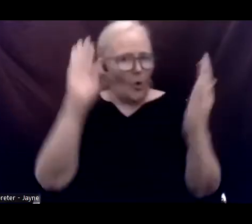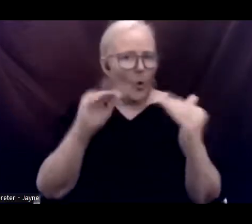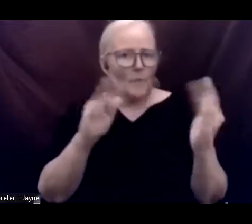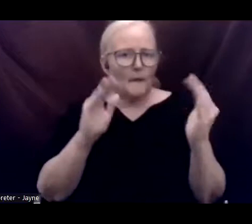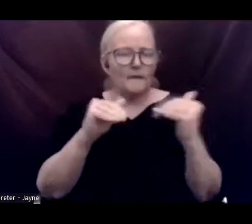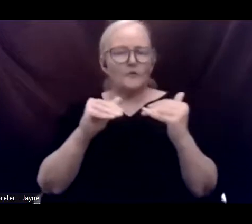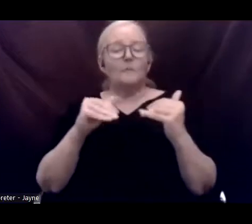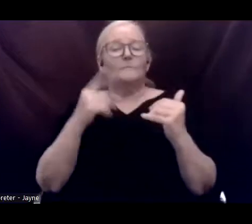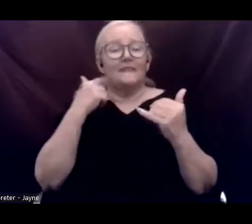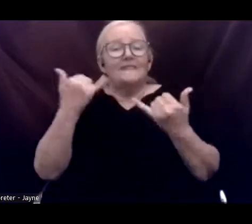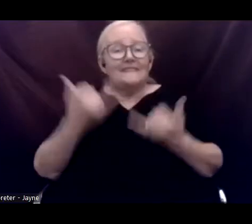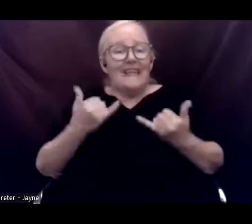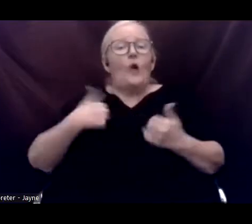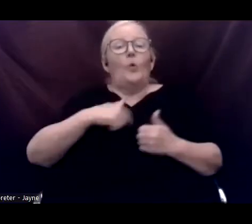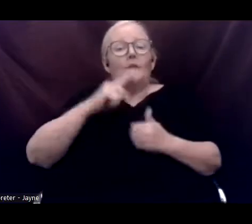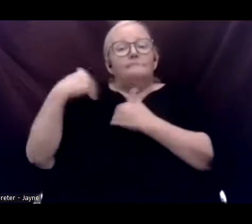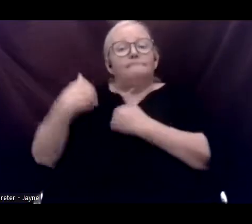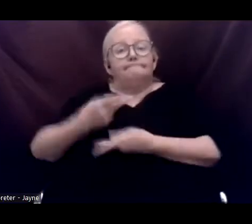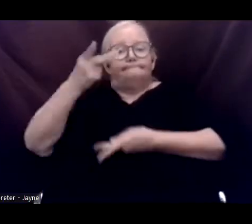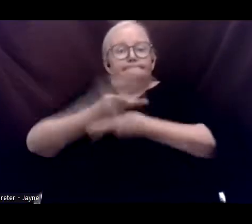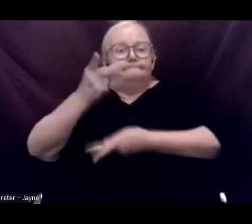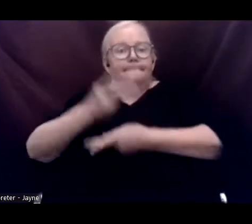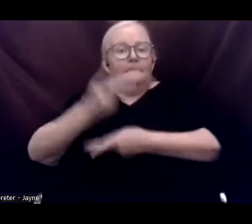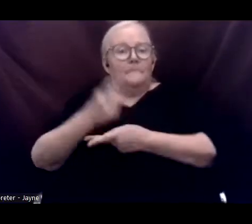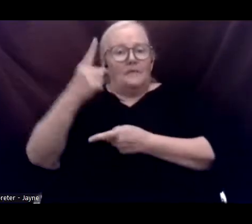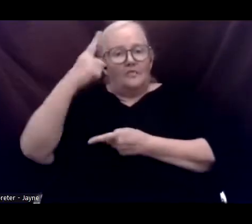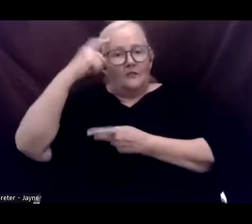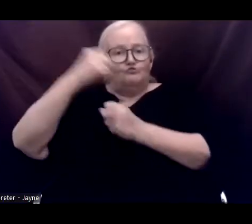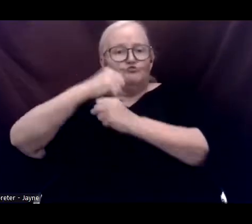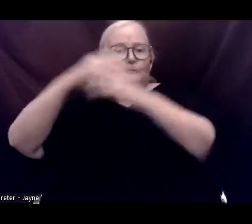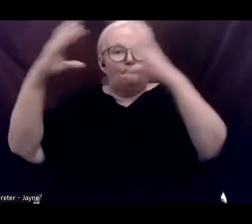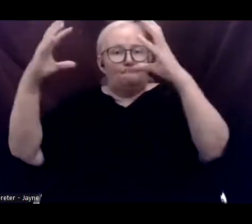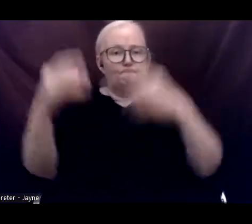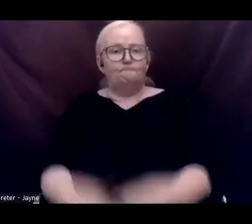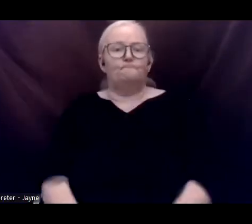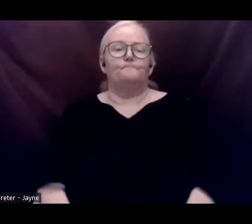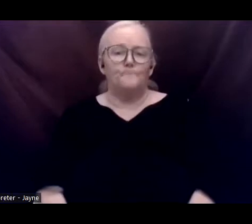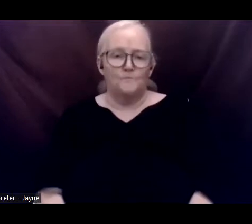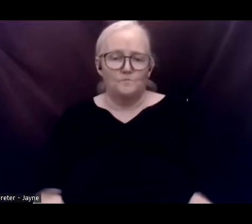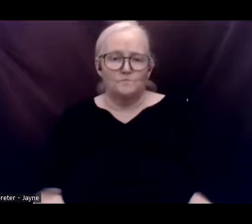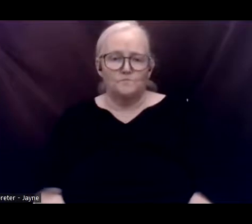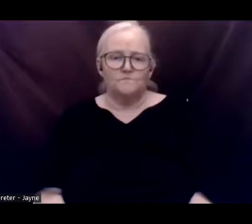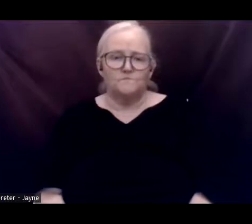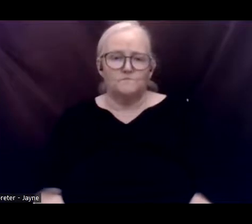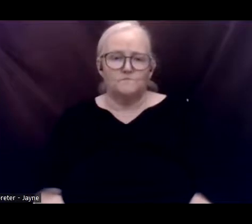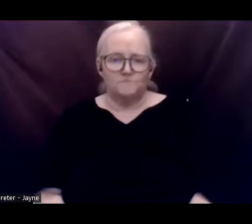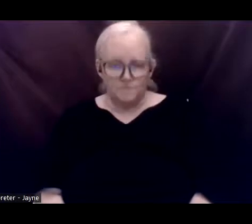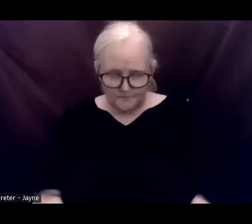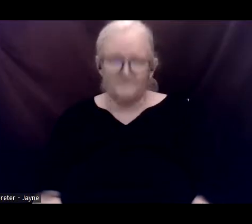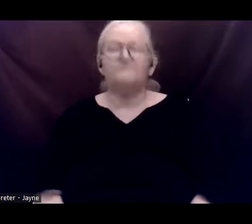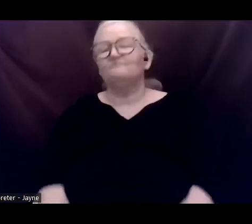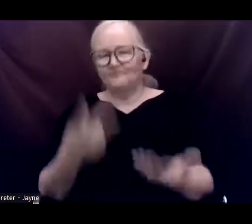we are now keepers of the dream. As you can see